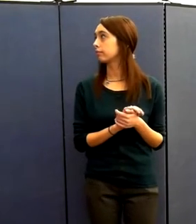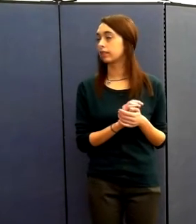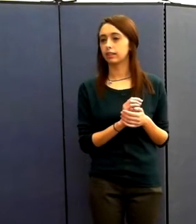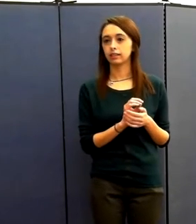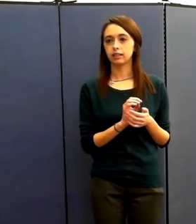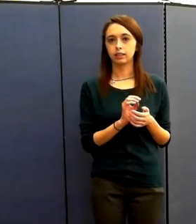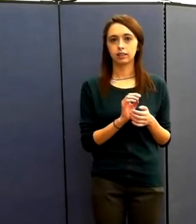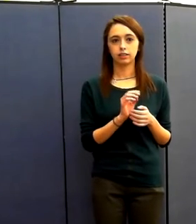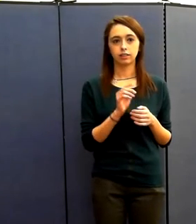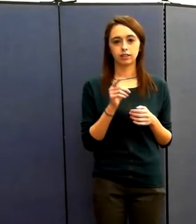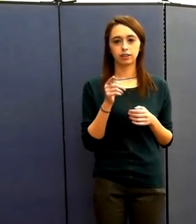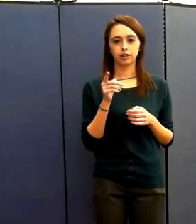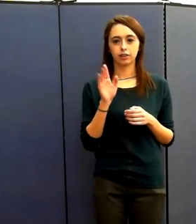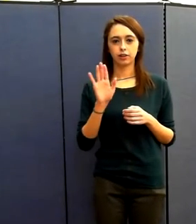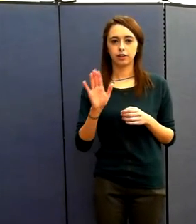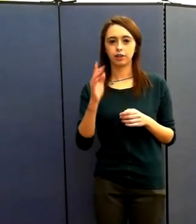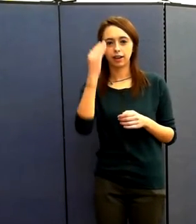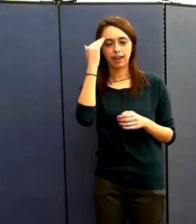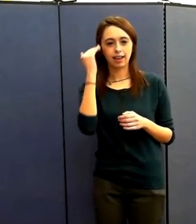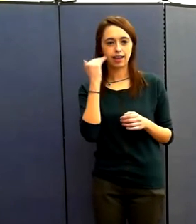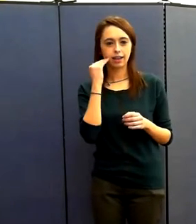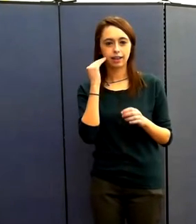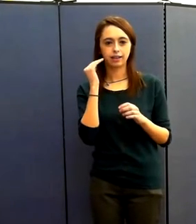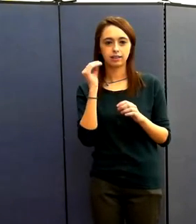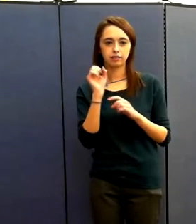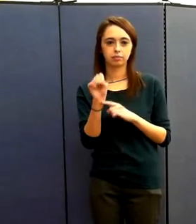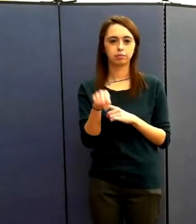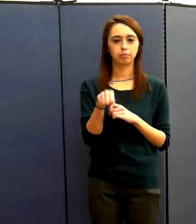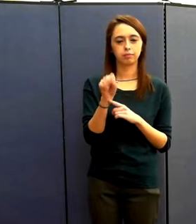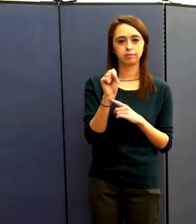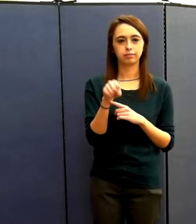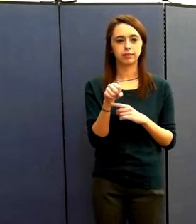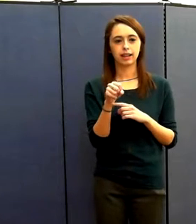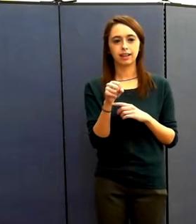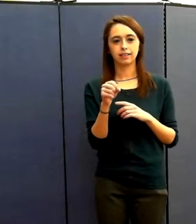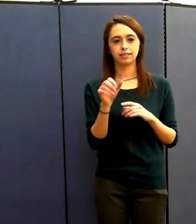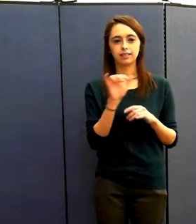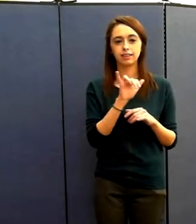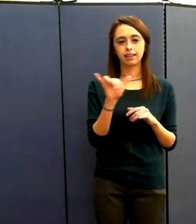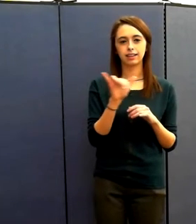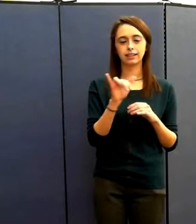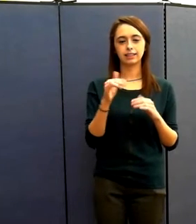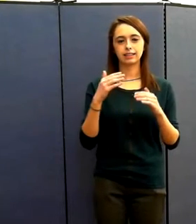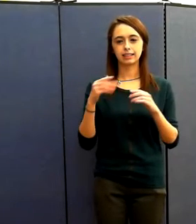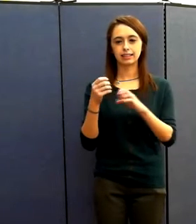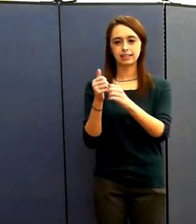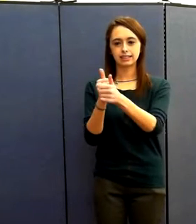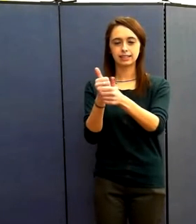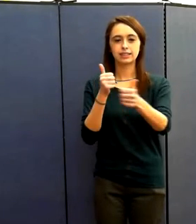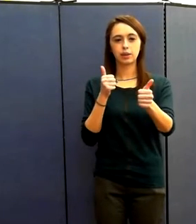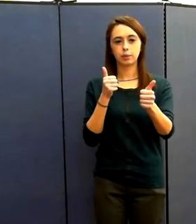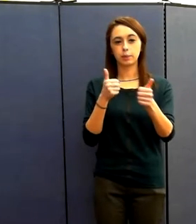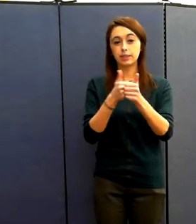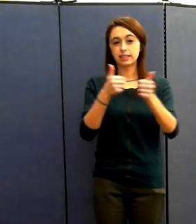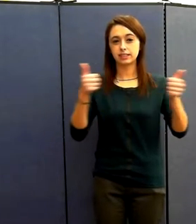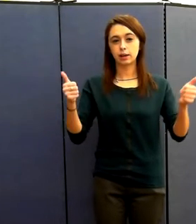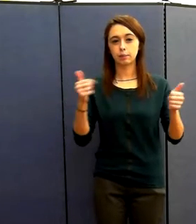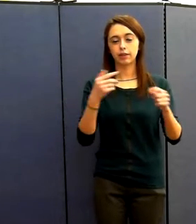though separated from her body somehow. Dark hair brushed upward into a perfect tuft on top of